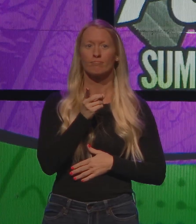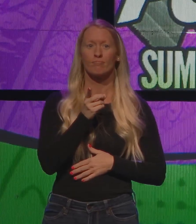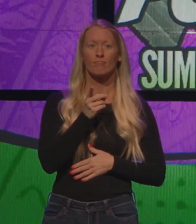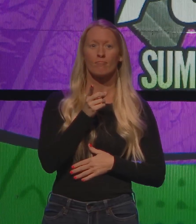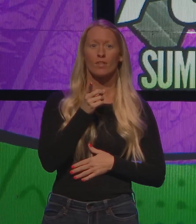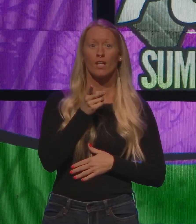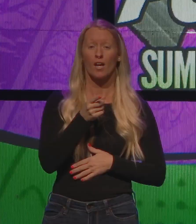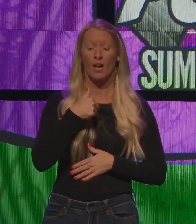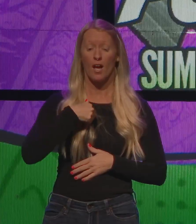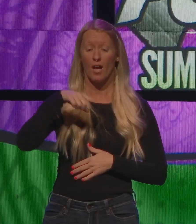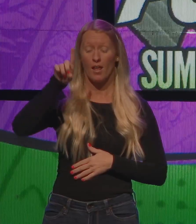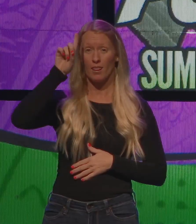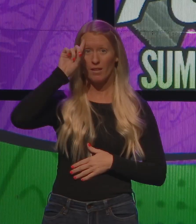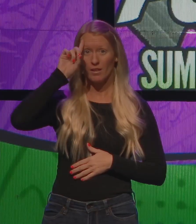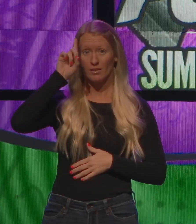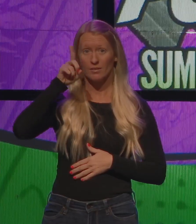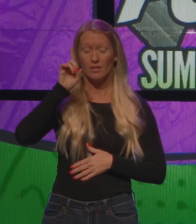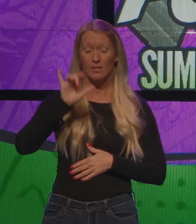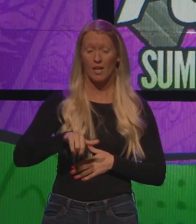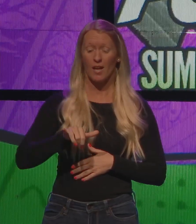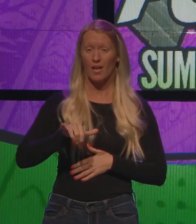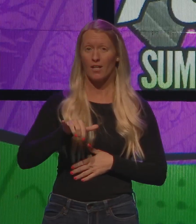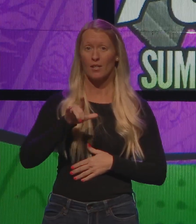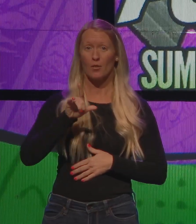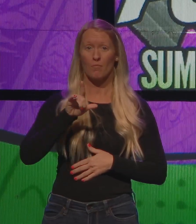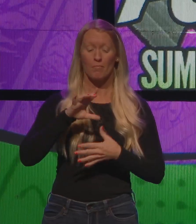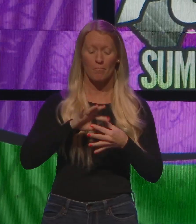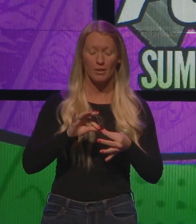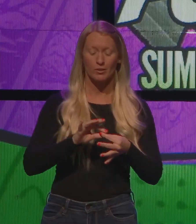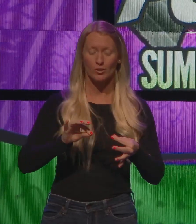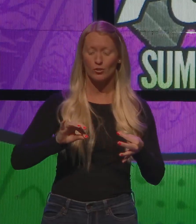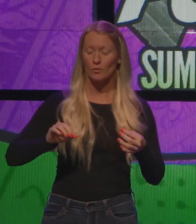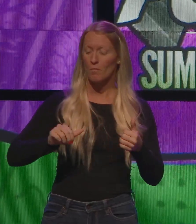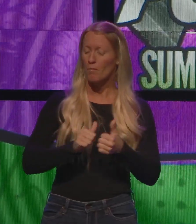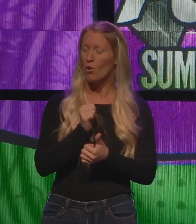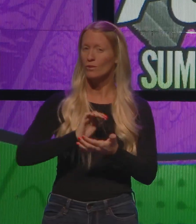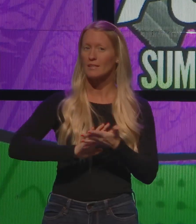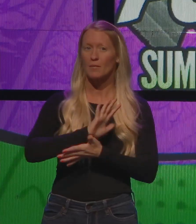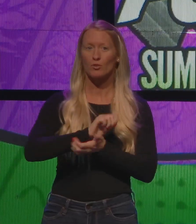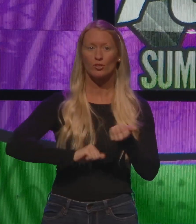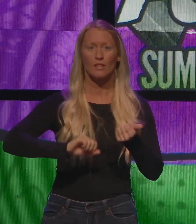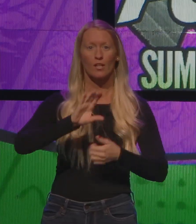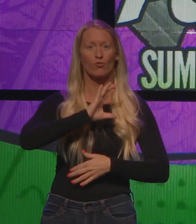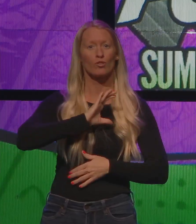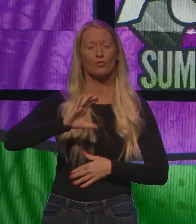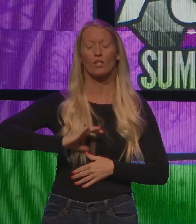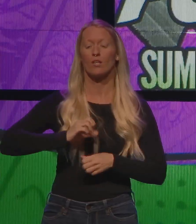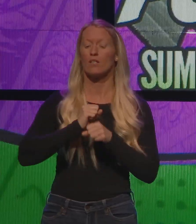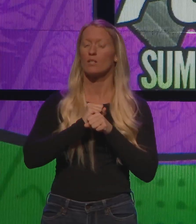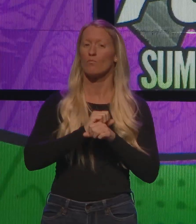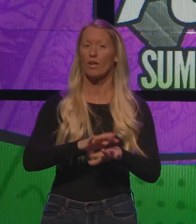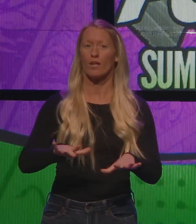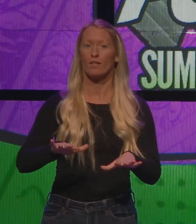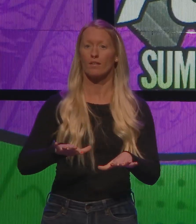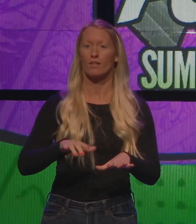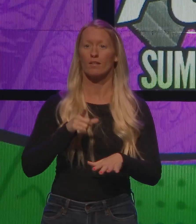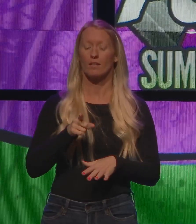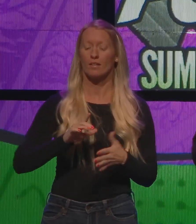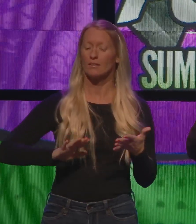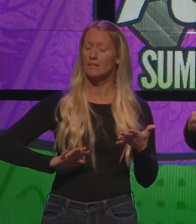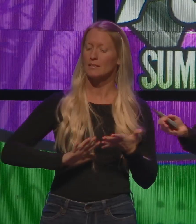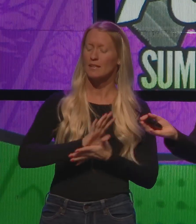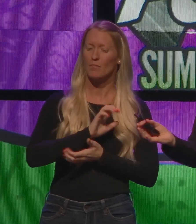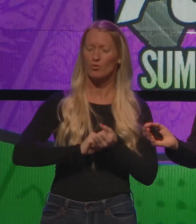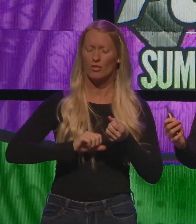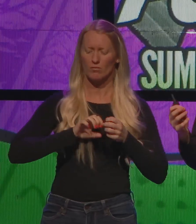messages that Christianity has handed the world. I think that it is one of the most damaging messages